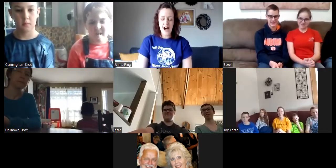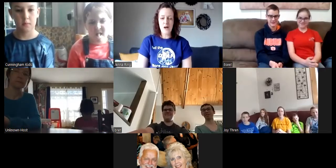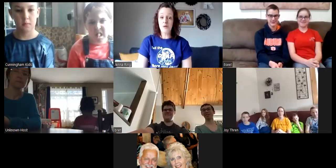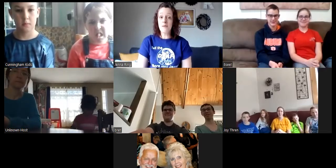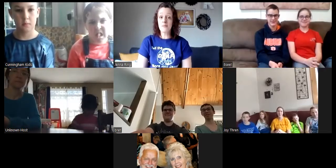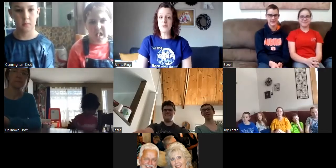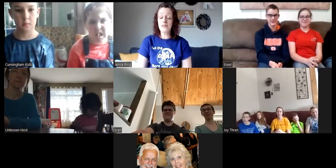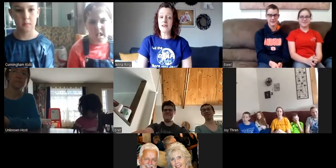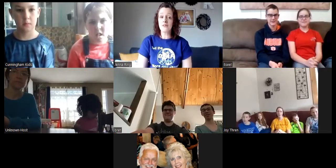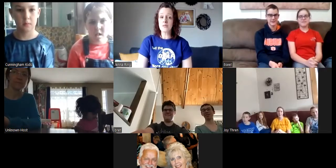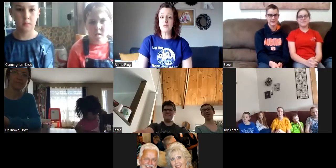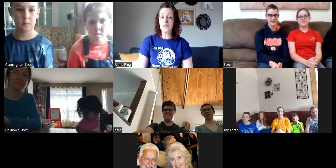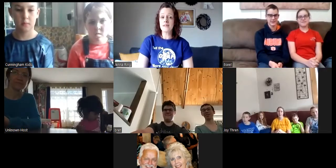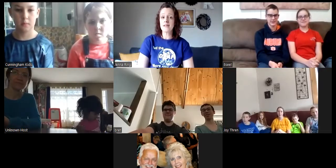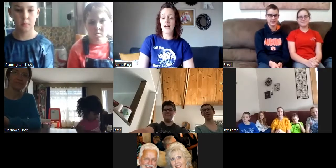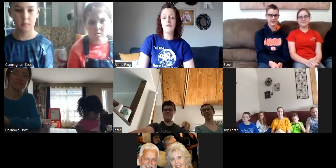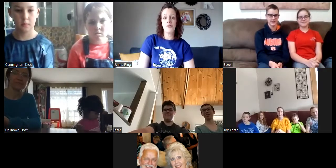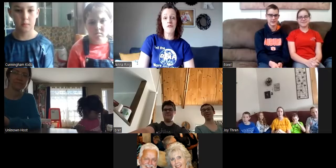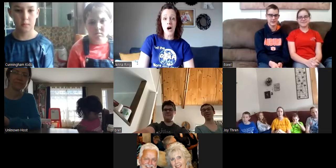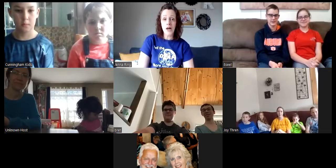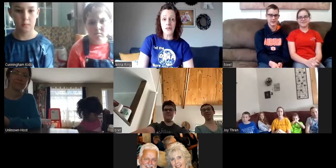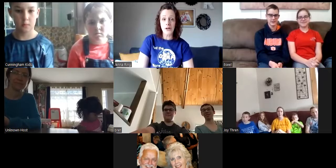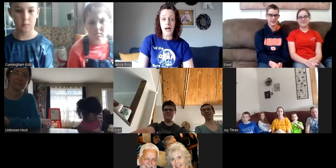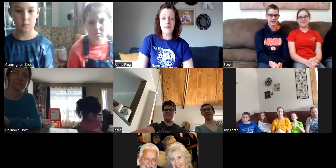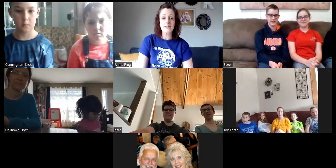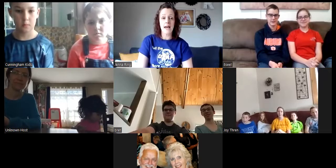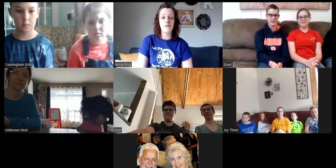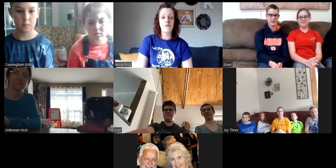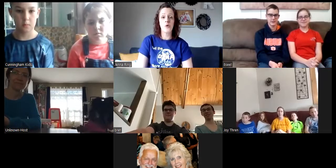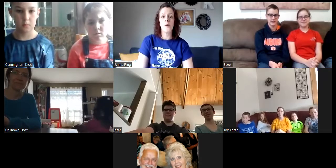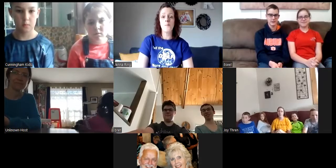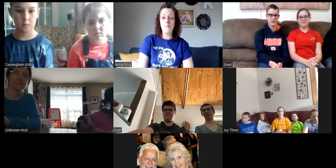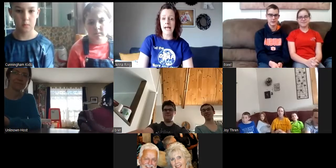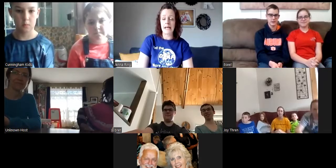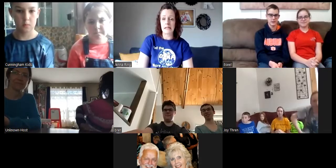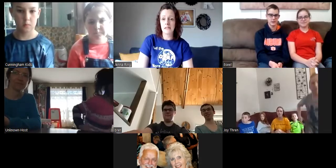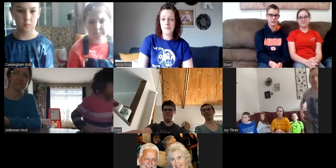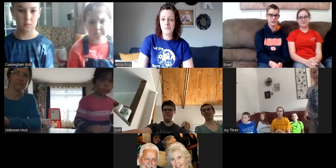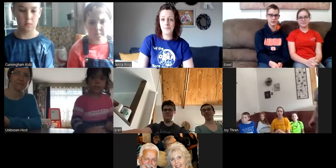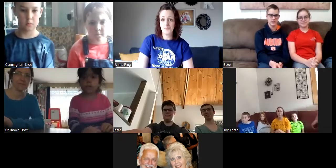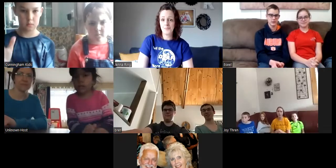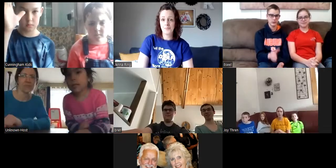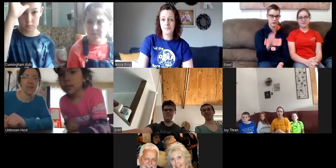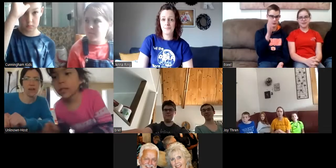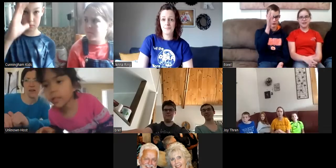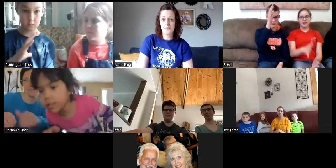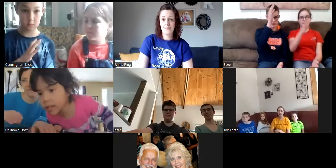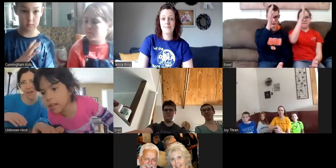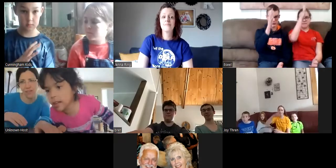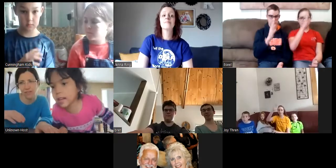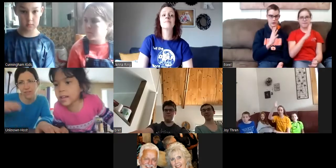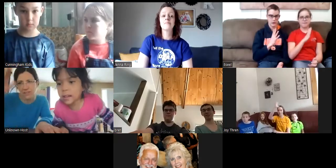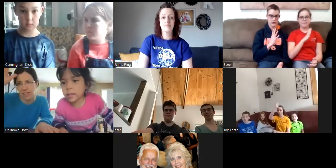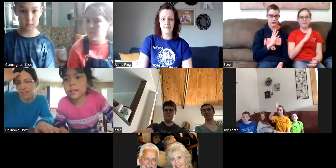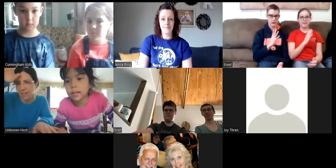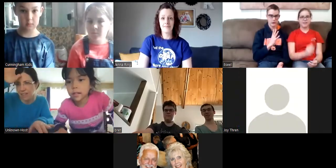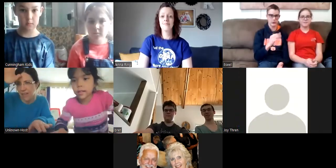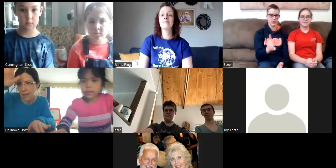you remember the difference between the sign for father and the sign for man?